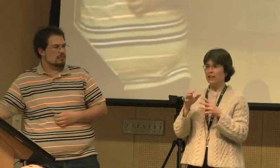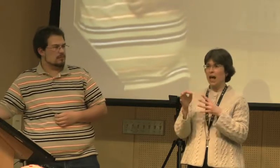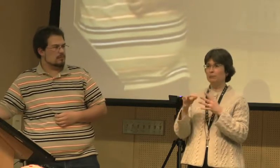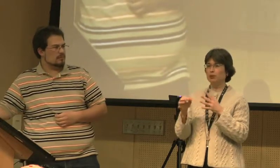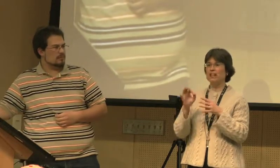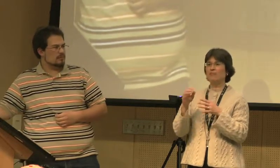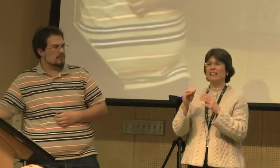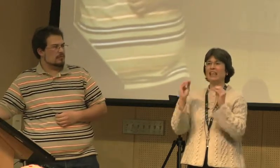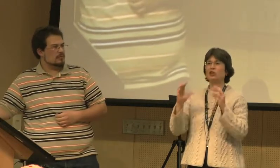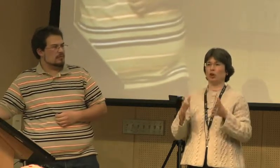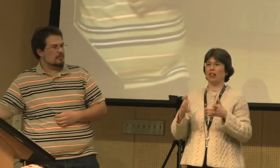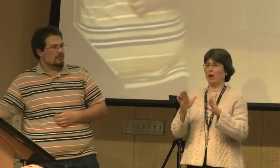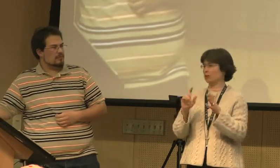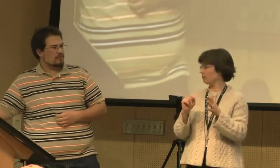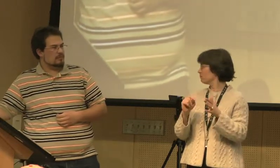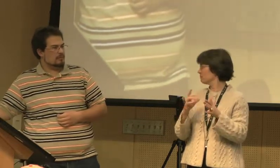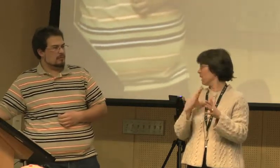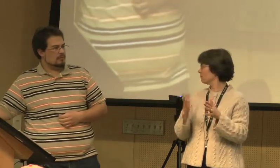the teacher allows